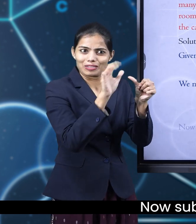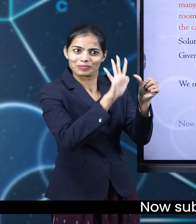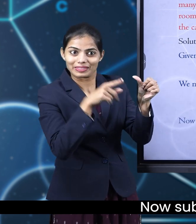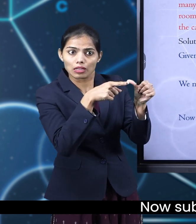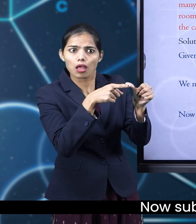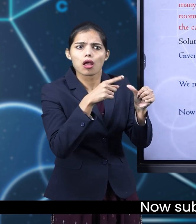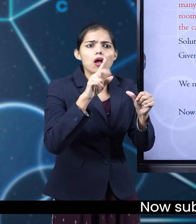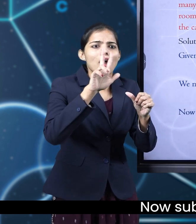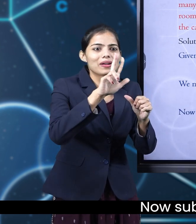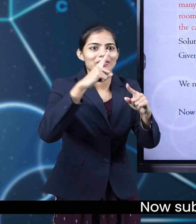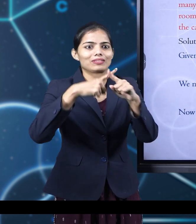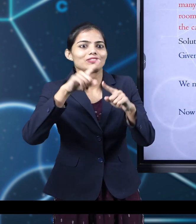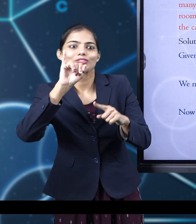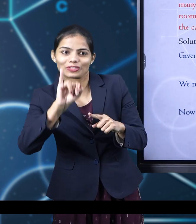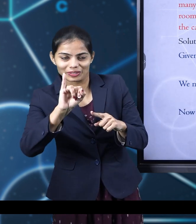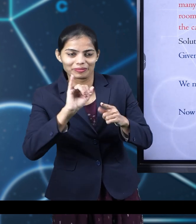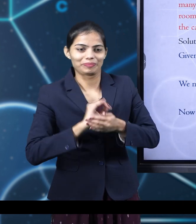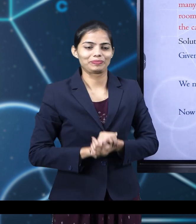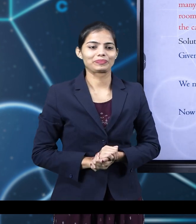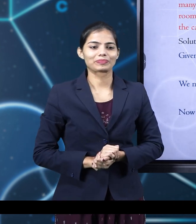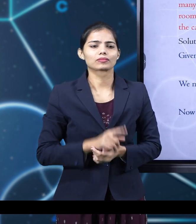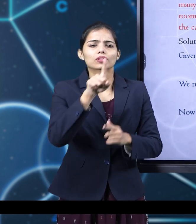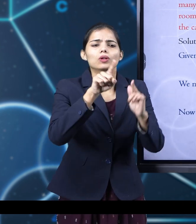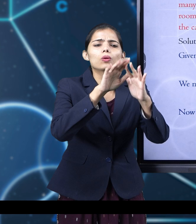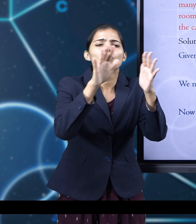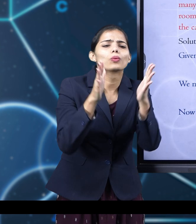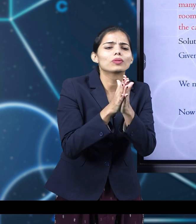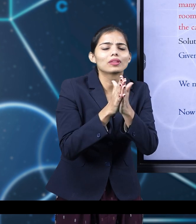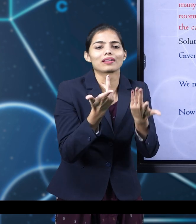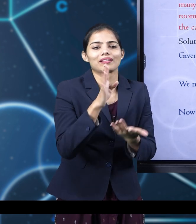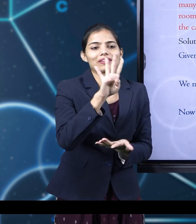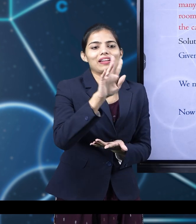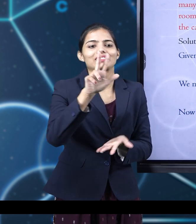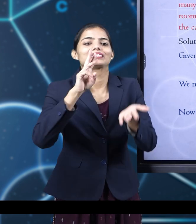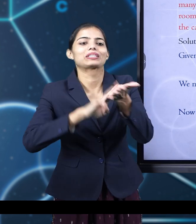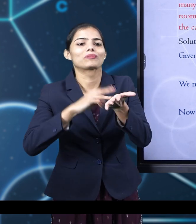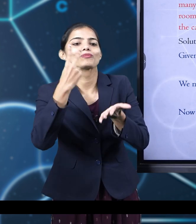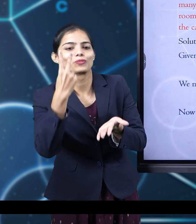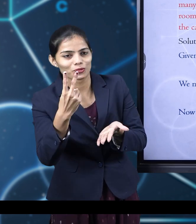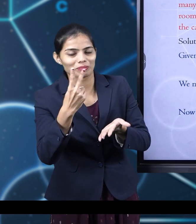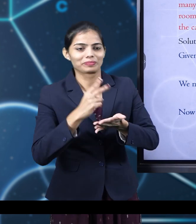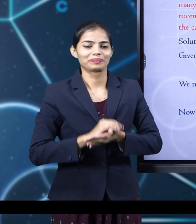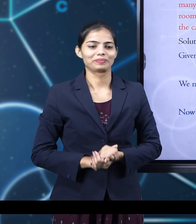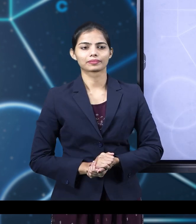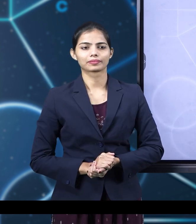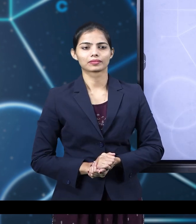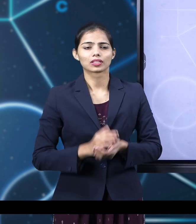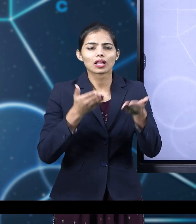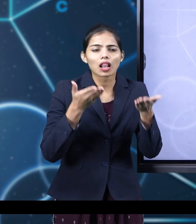formula. A is equal to 8 into 6 is equal to 48 meters square.